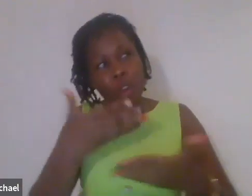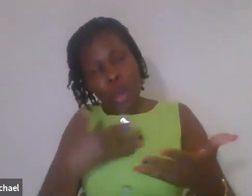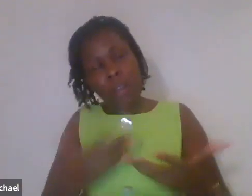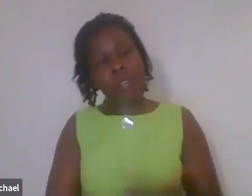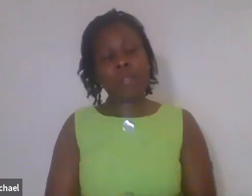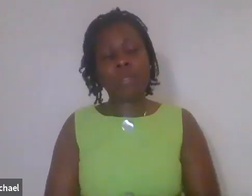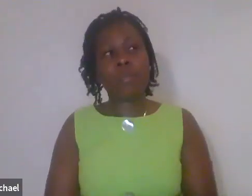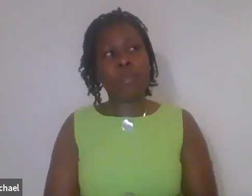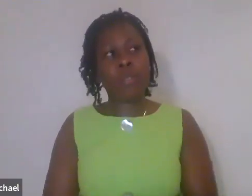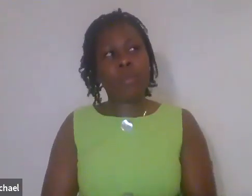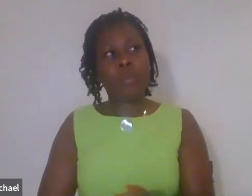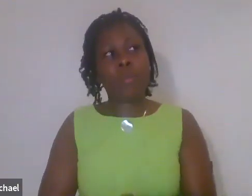Back and forth, we can text each other.